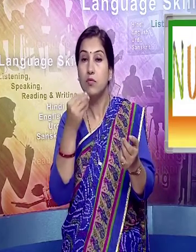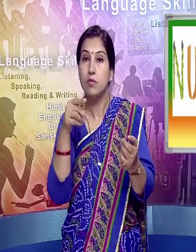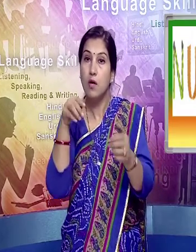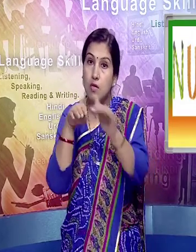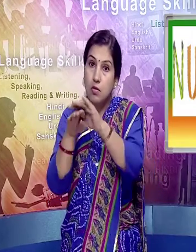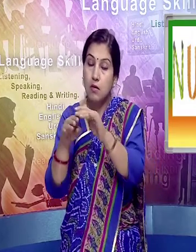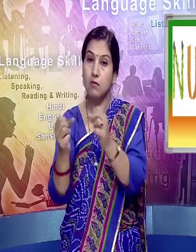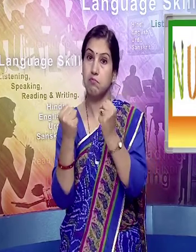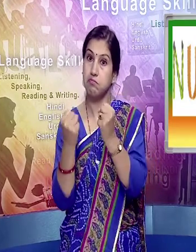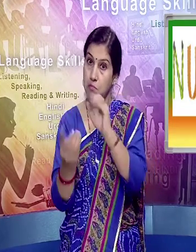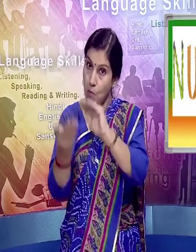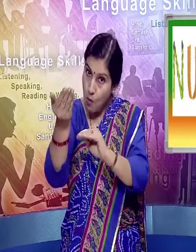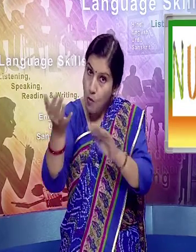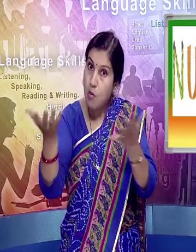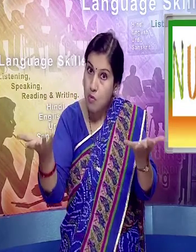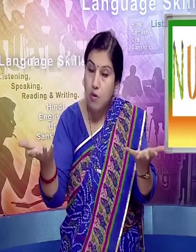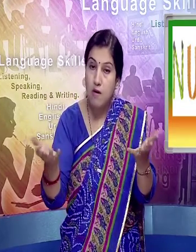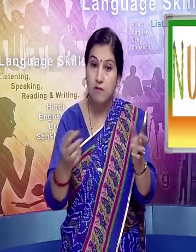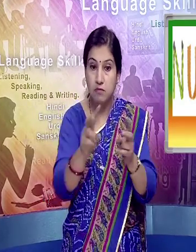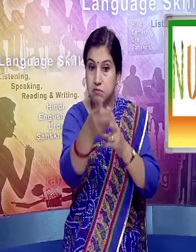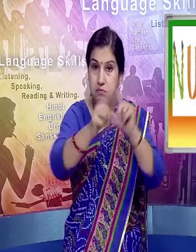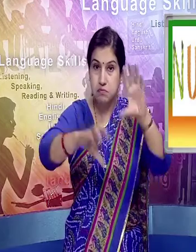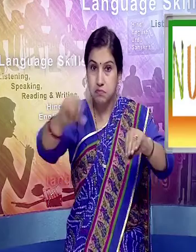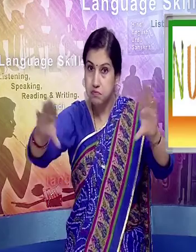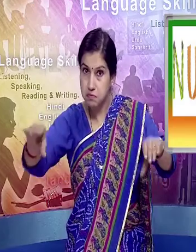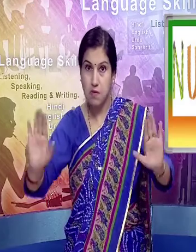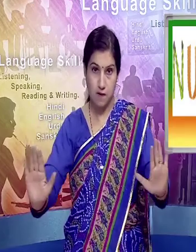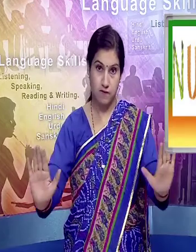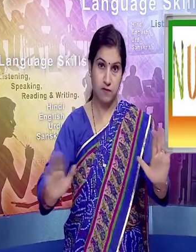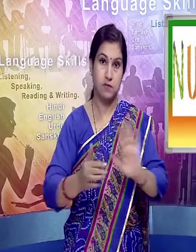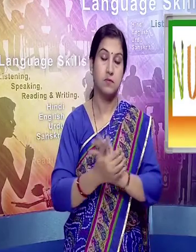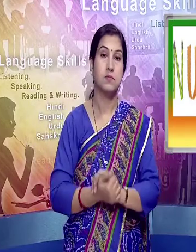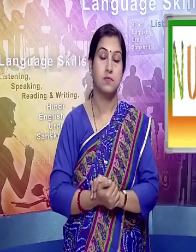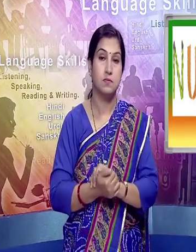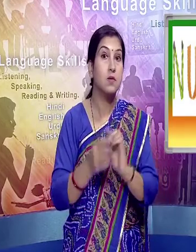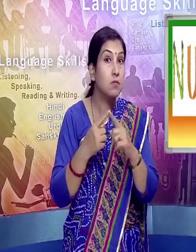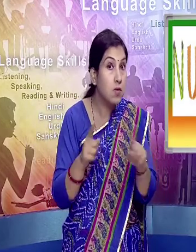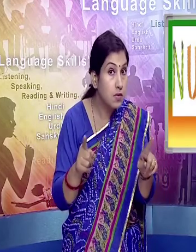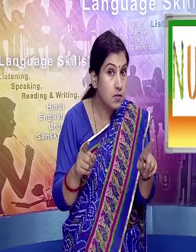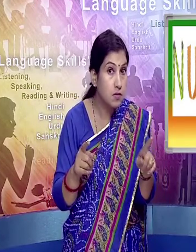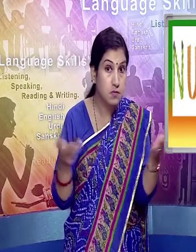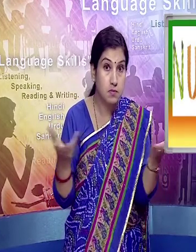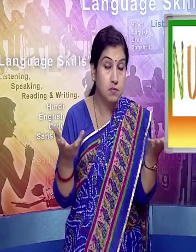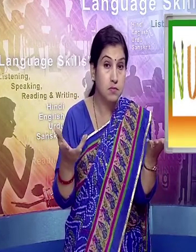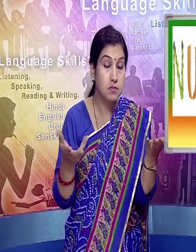foods contain large amount of nutrients. But nutrients are